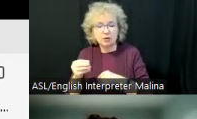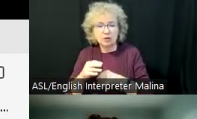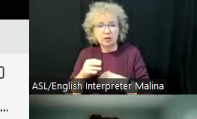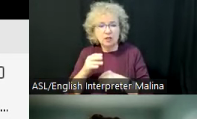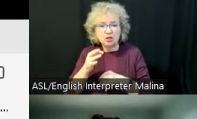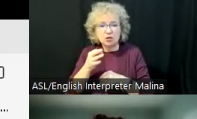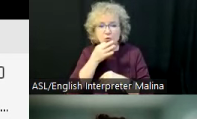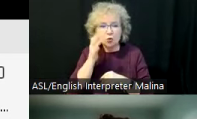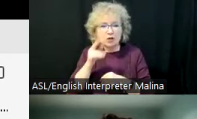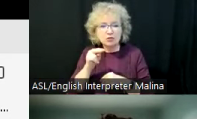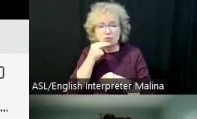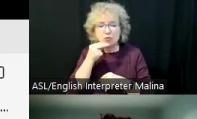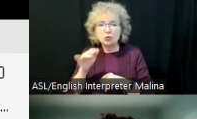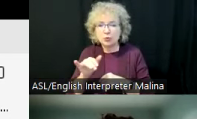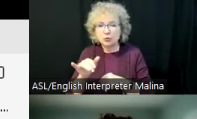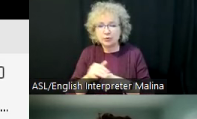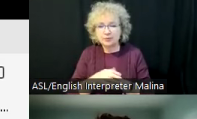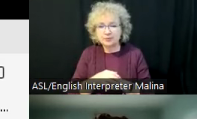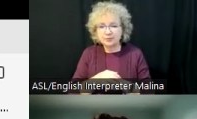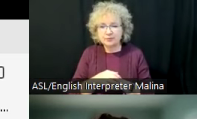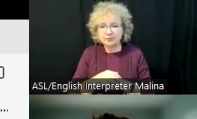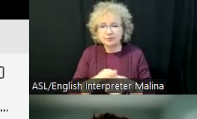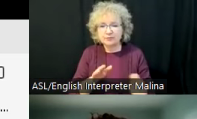as well. Next up, Kelly.